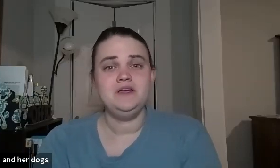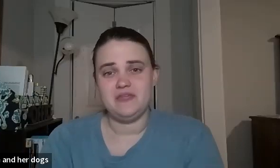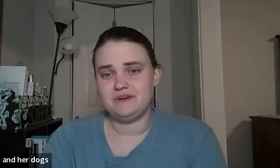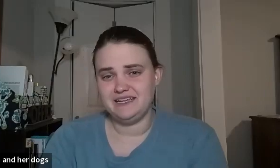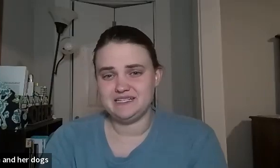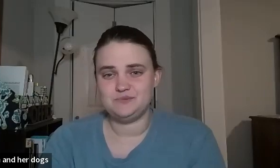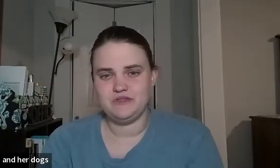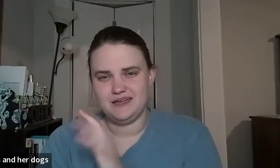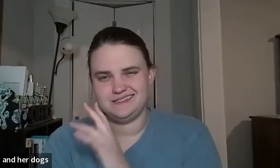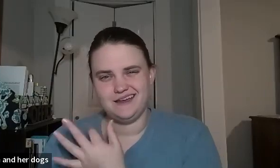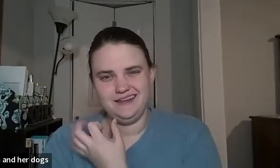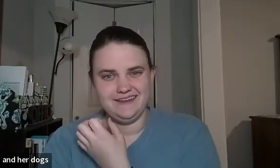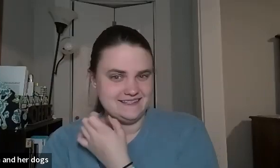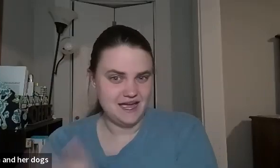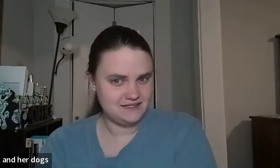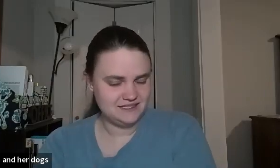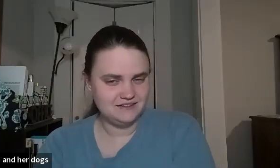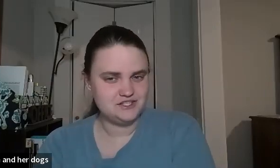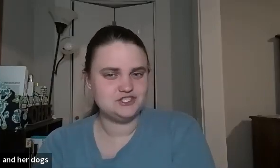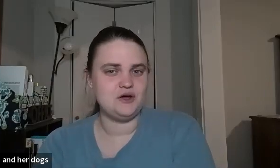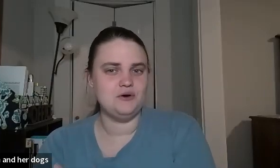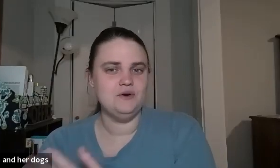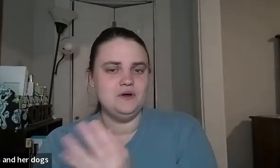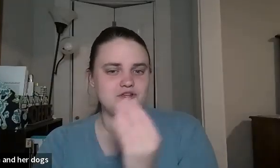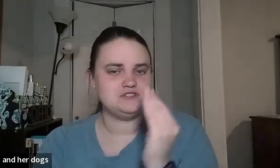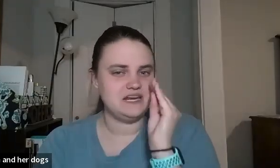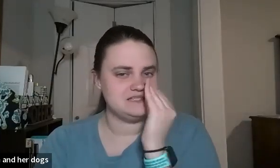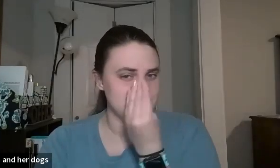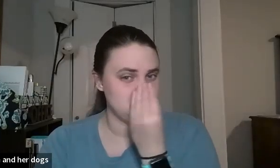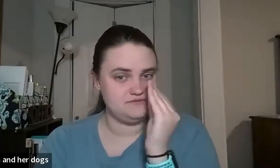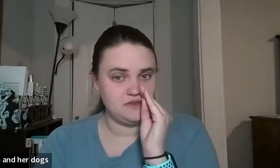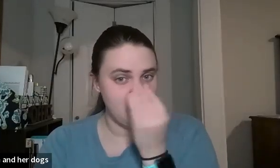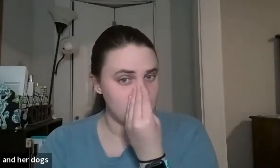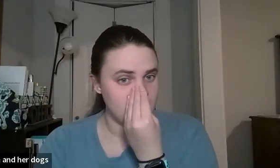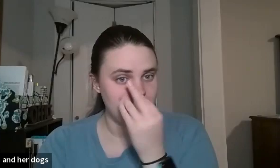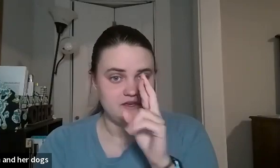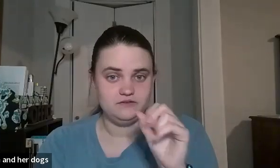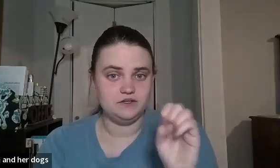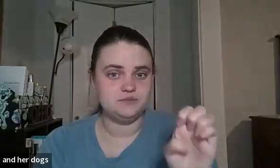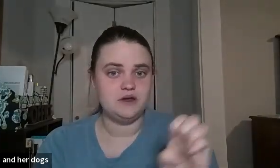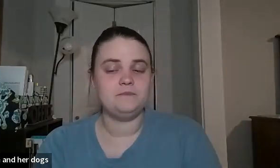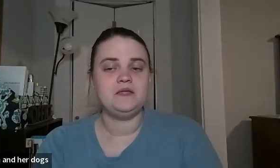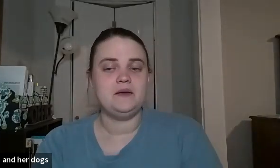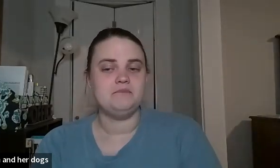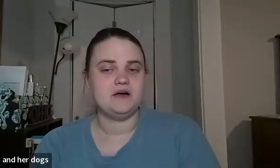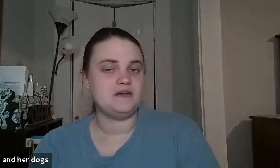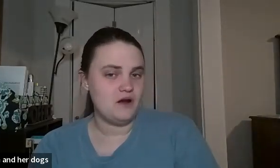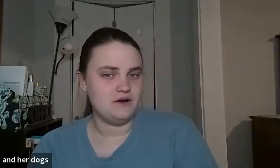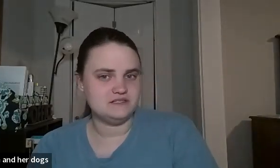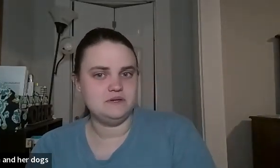That one again is more that signing exact English. So usually in ASL it's just flower and then you finger spell, but there are some people